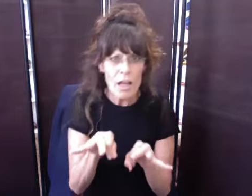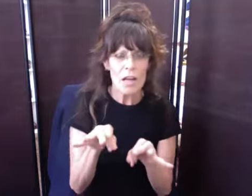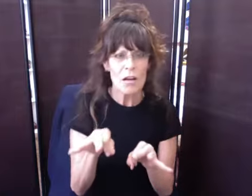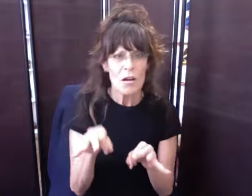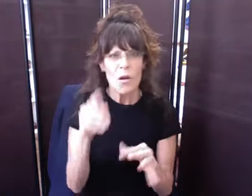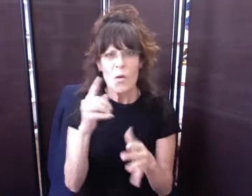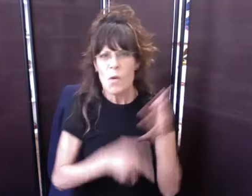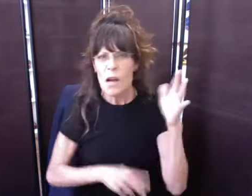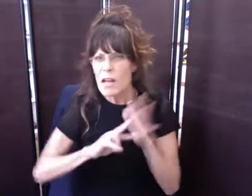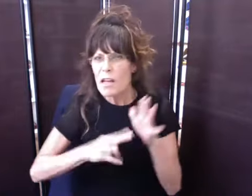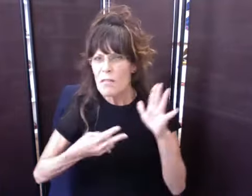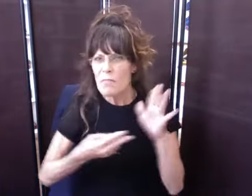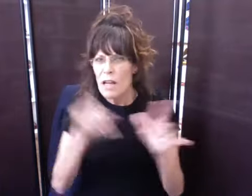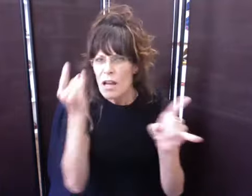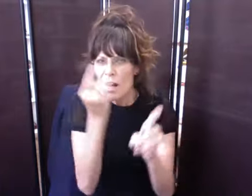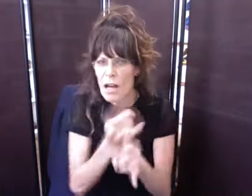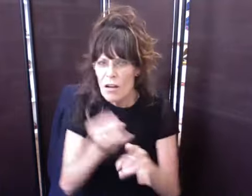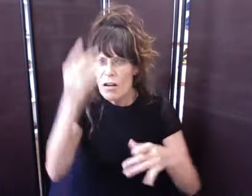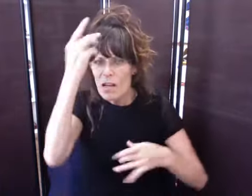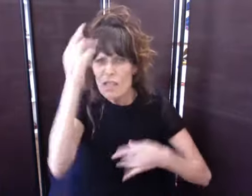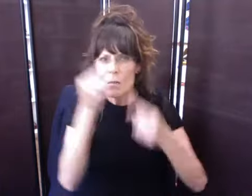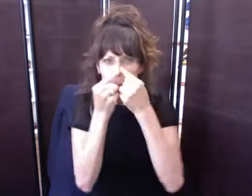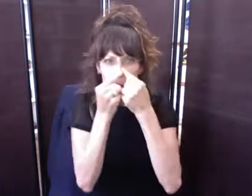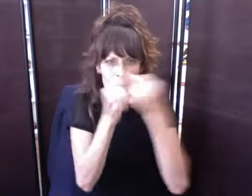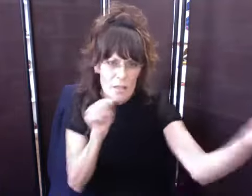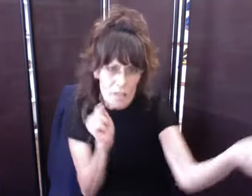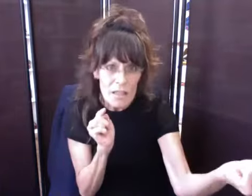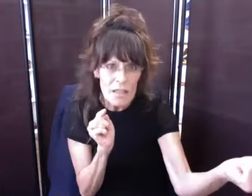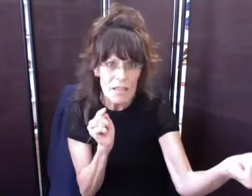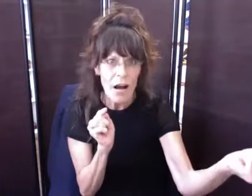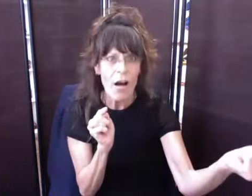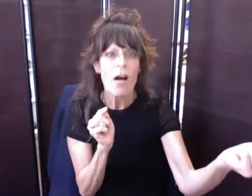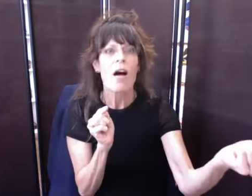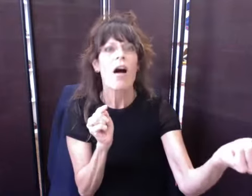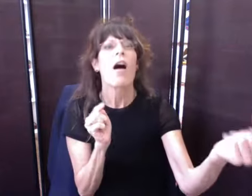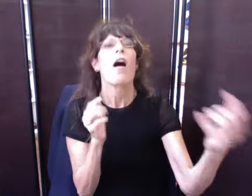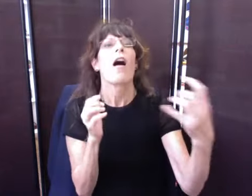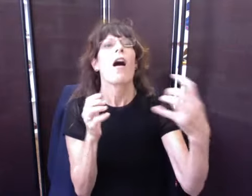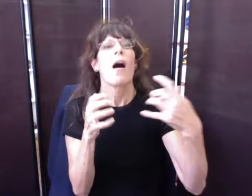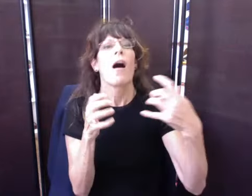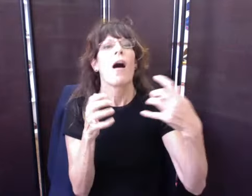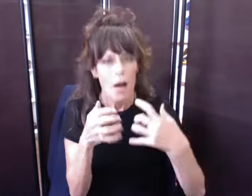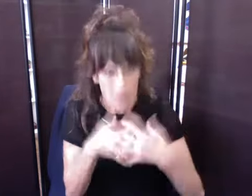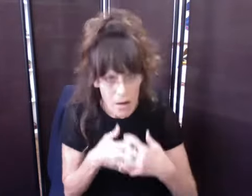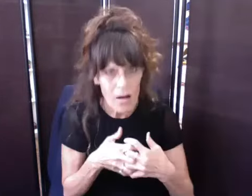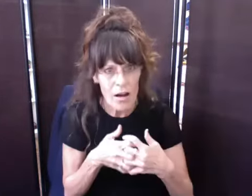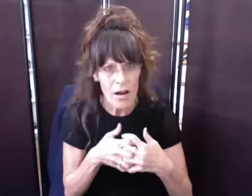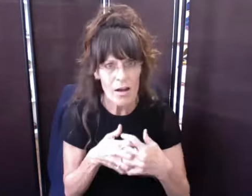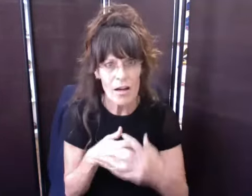physiologically wrong with me, I was like a hand in glove. It just fit perfect. It just fit perfect. He said, I have a feeling, Mike, given your response, that you